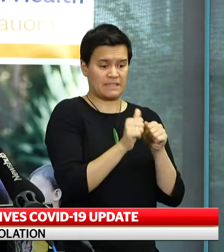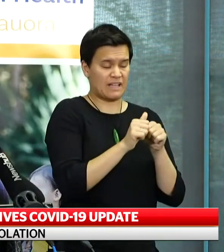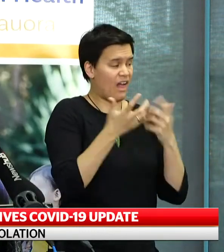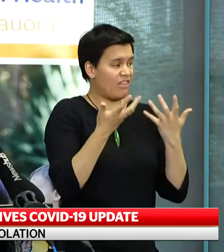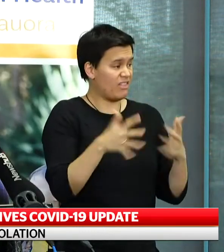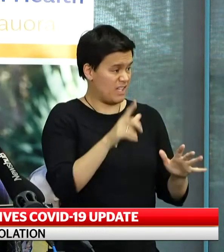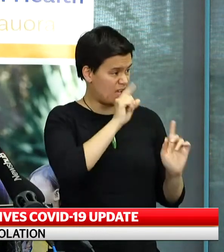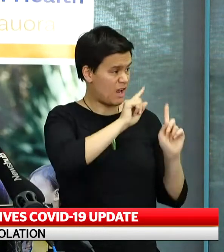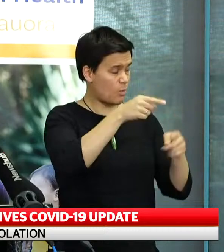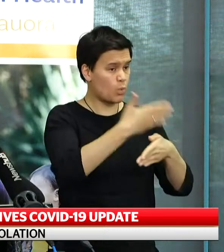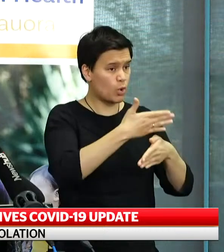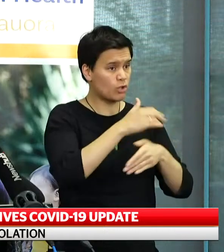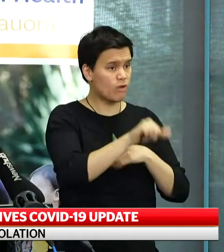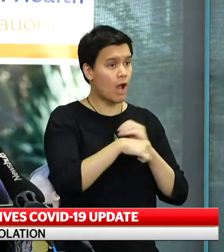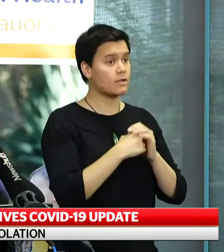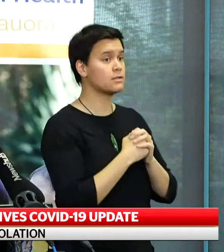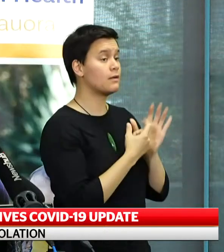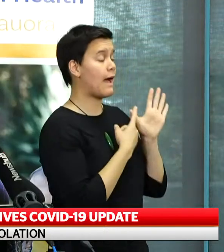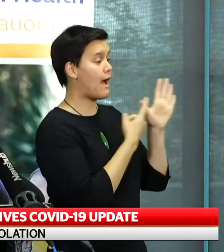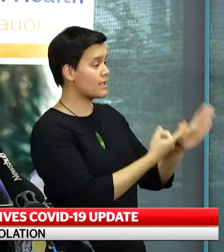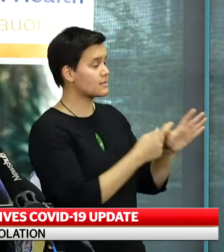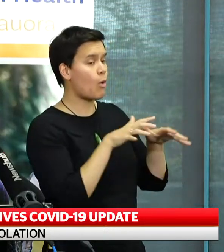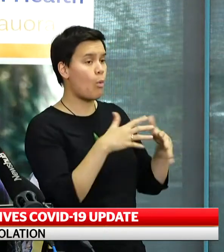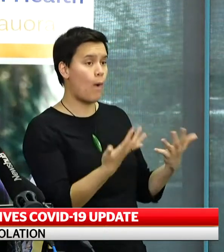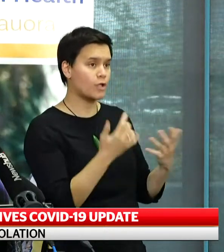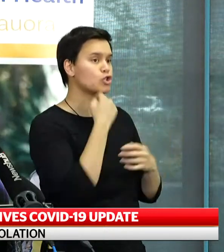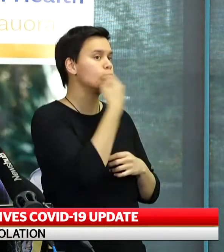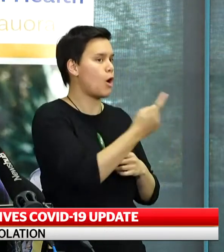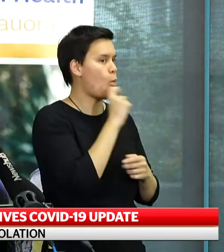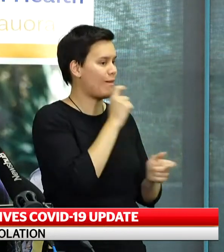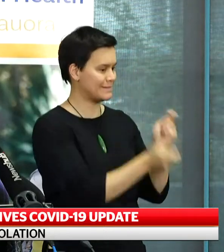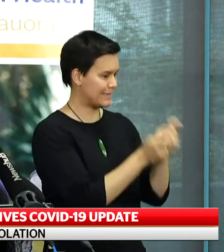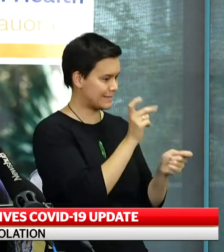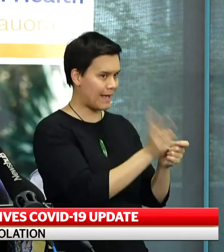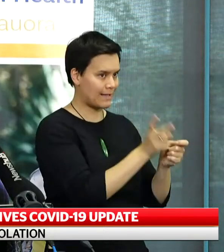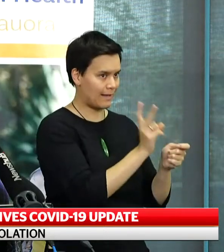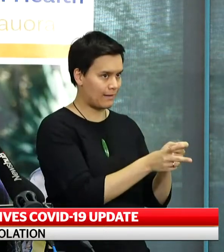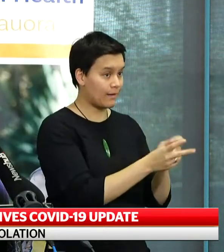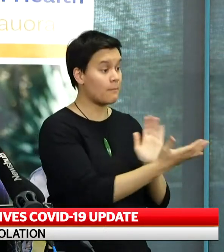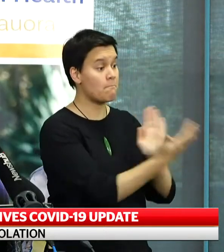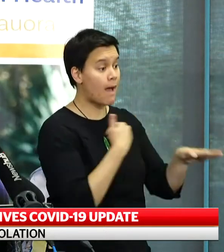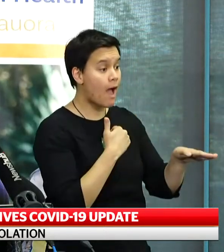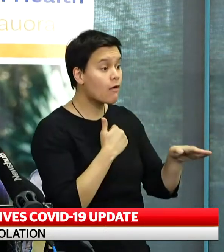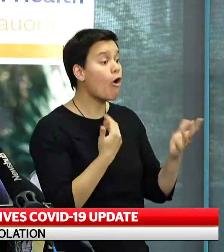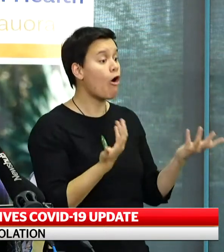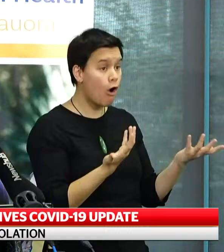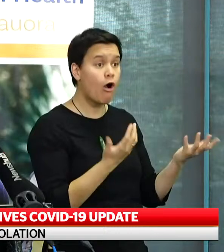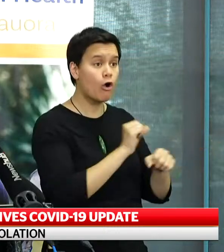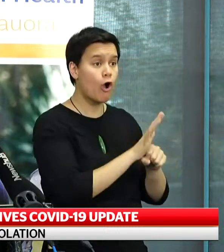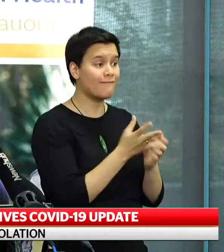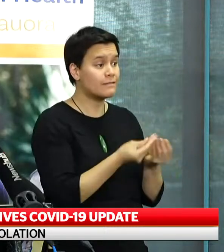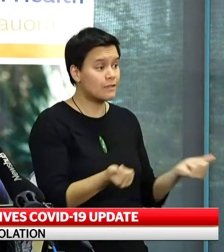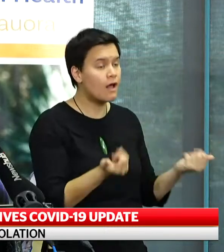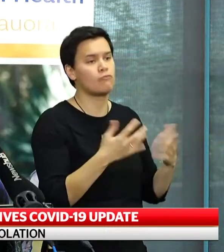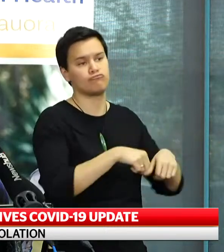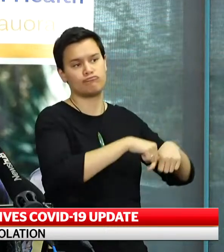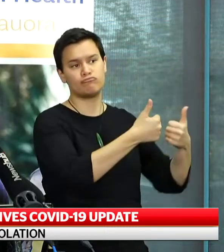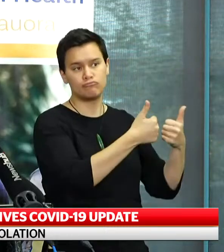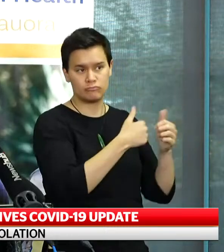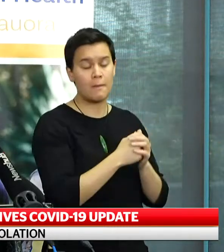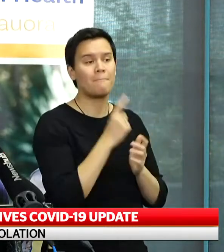day 12 testing results. That's been, the tests will be taken tomorrow, so we'll have the results the day after. What we're wanting to rule out is